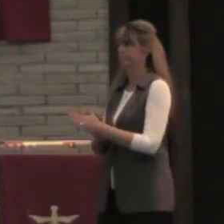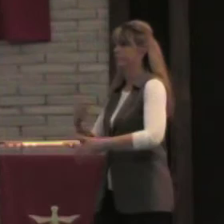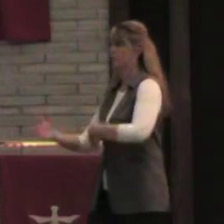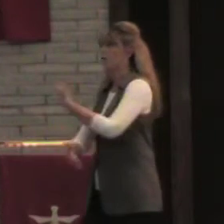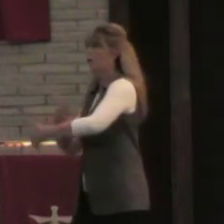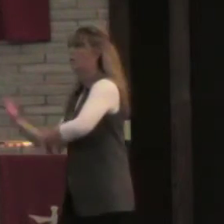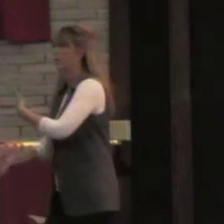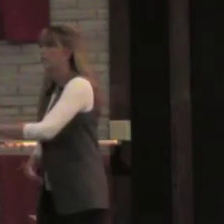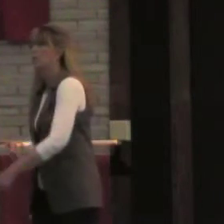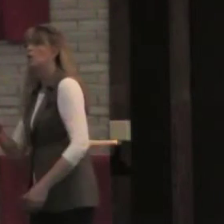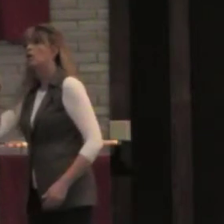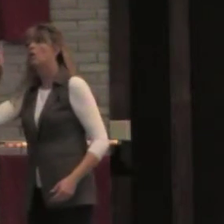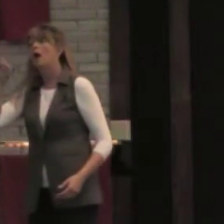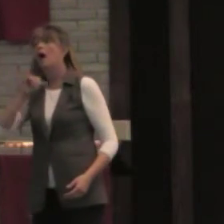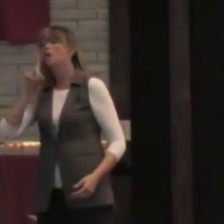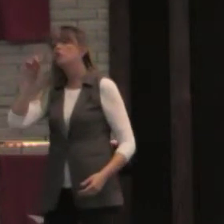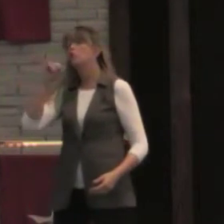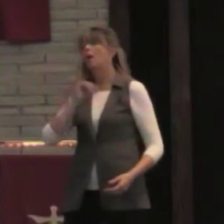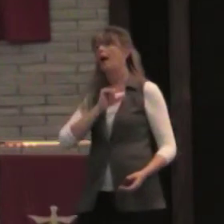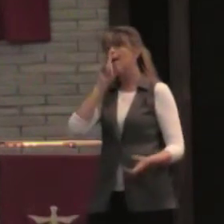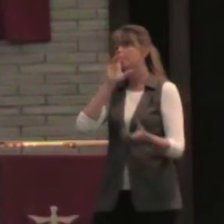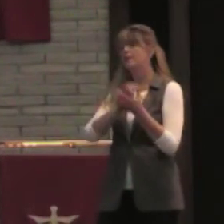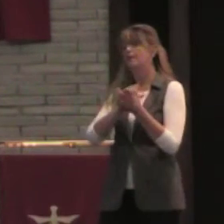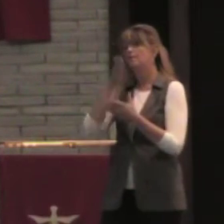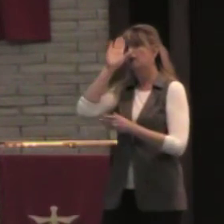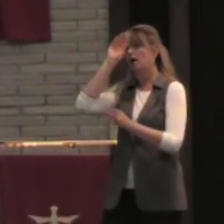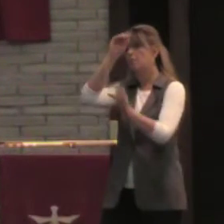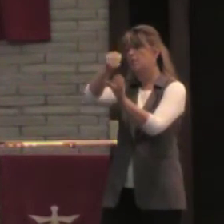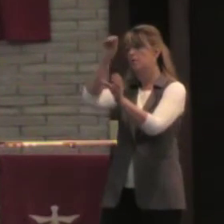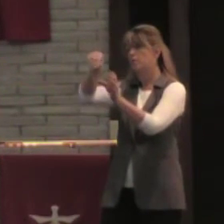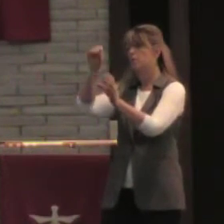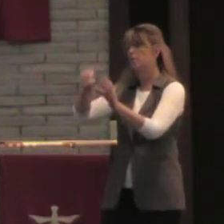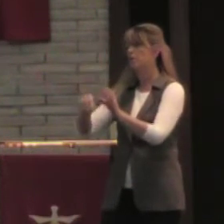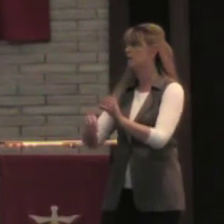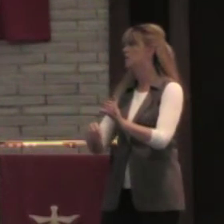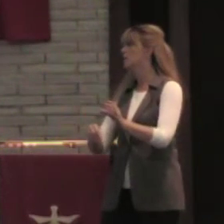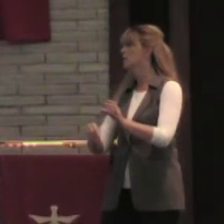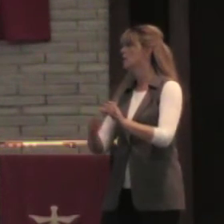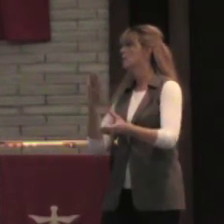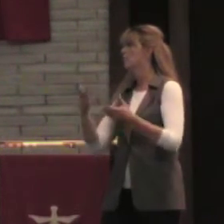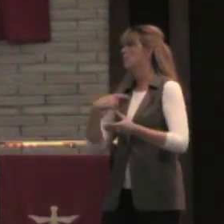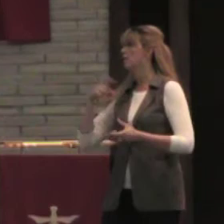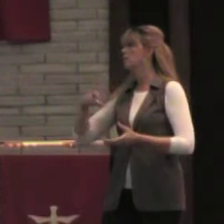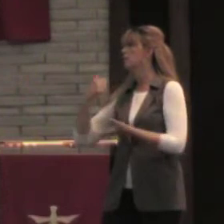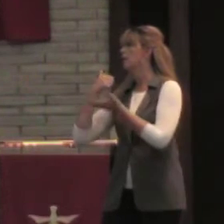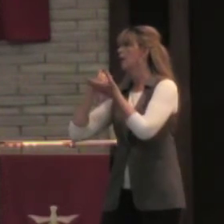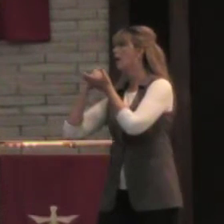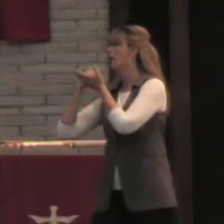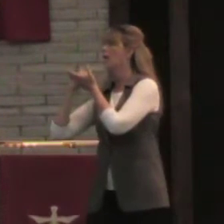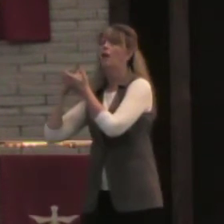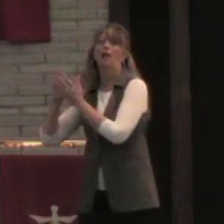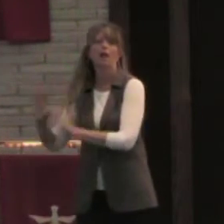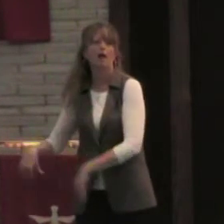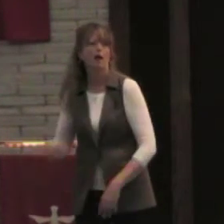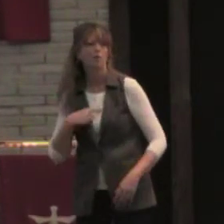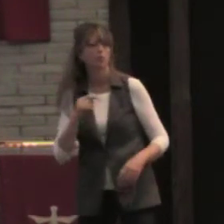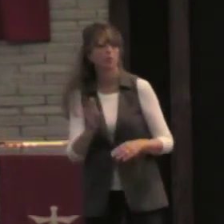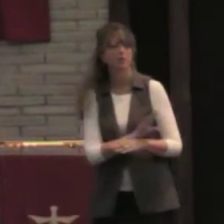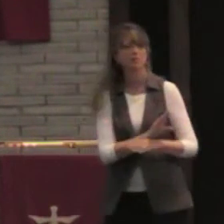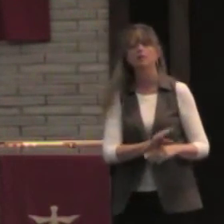it in your heart to maybe be motivated to do that, but I believe God put all these things in your heart and you think, oh, maybe I should help. No, I don't want to,